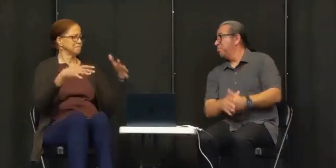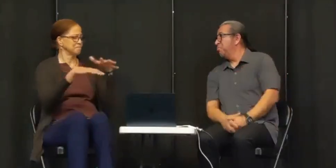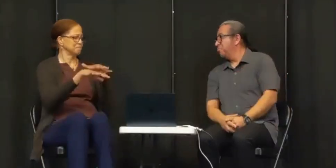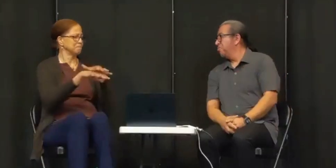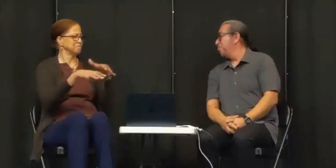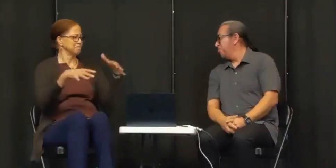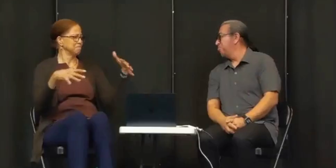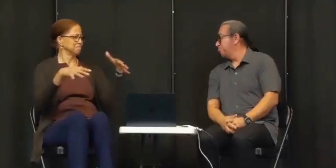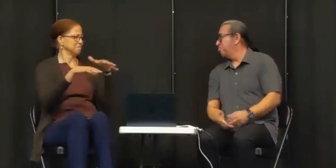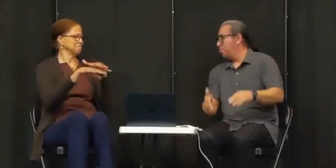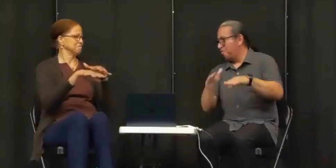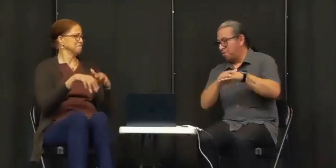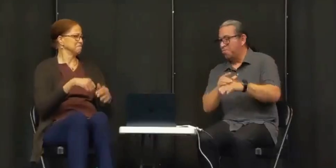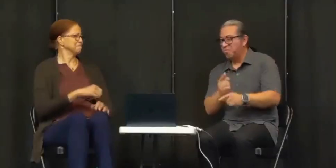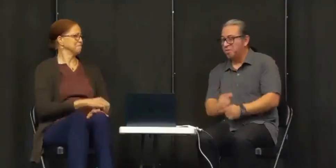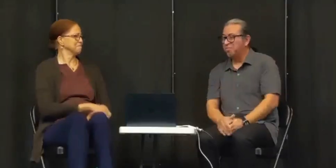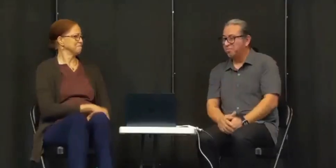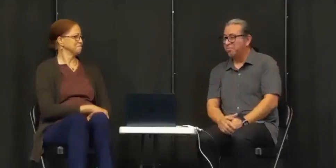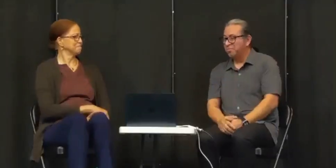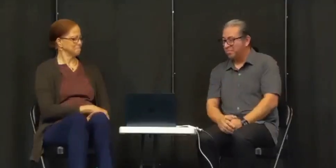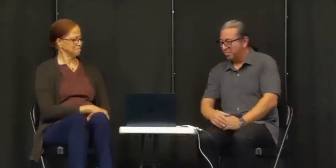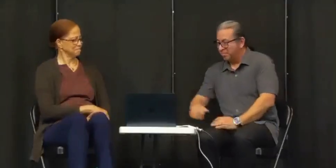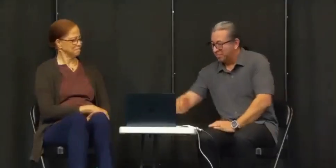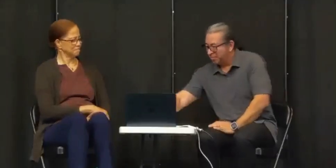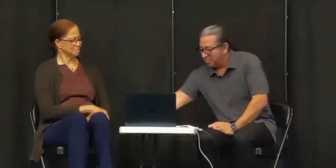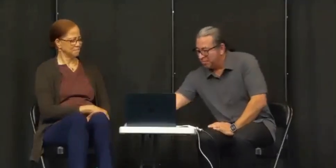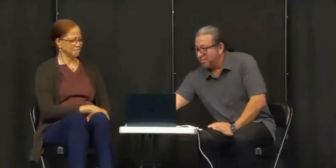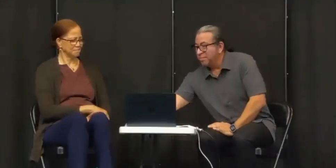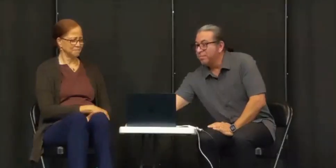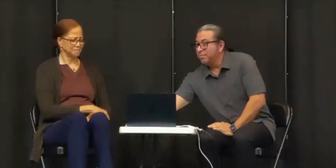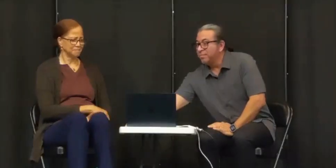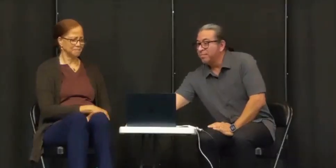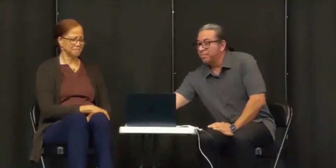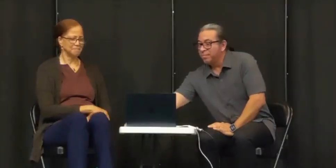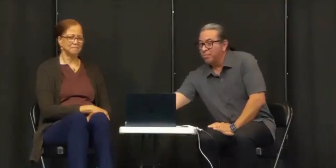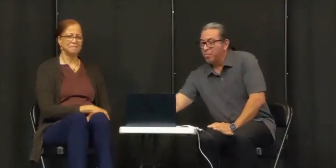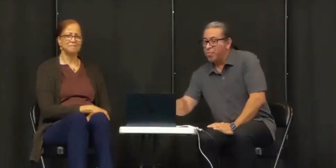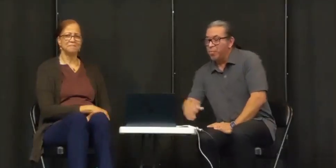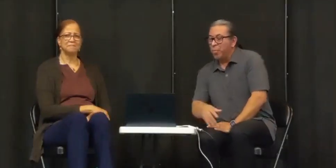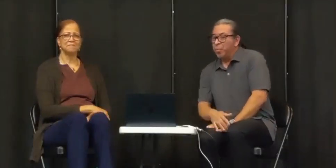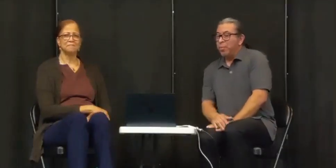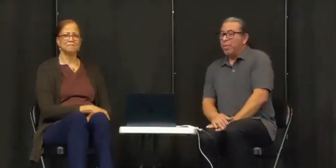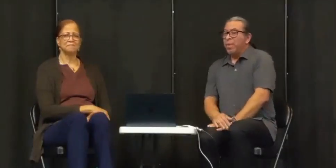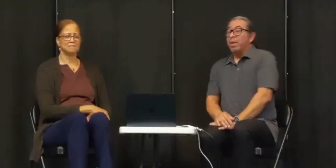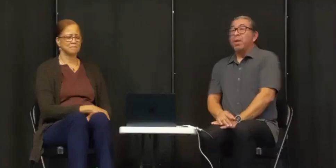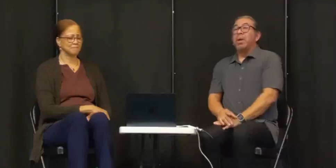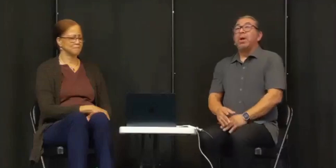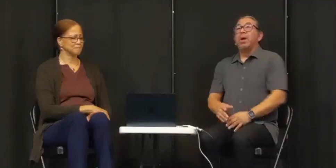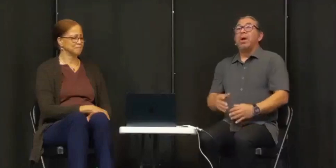sub-drop of holidays blues. I feel like they overlap, yeah. Yeah, they overlap.